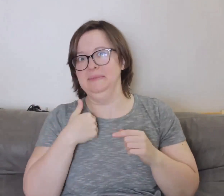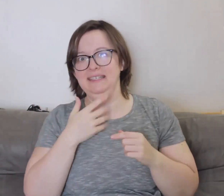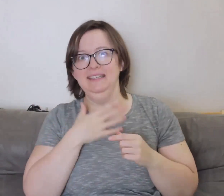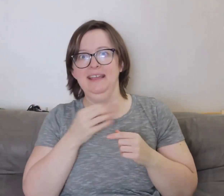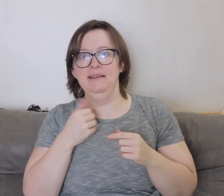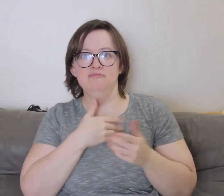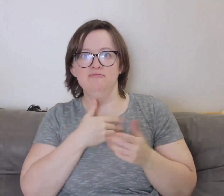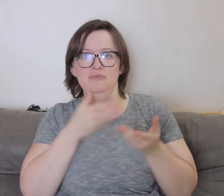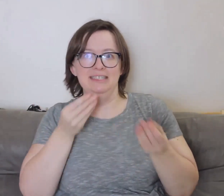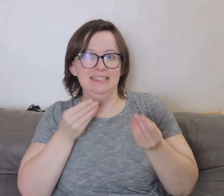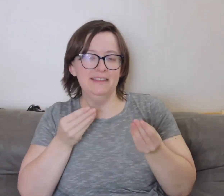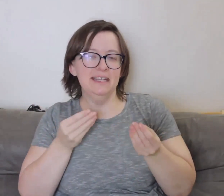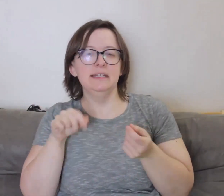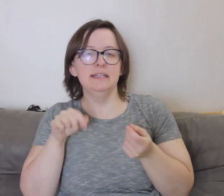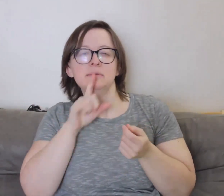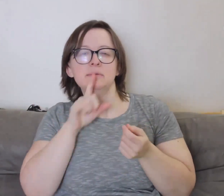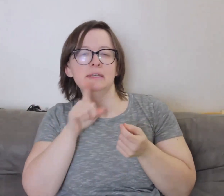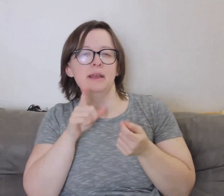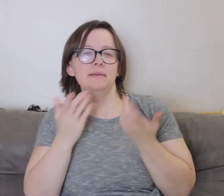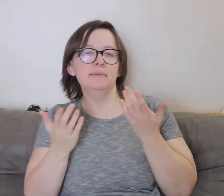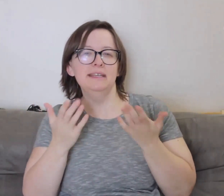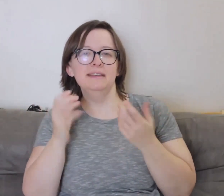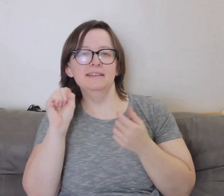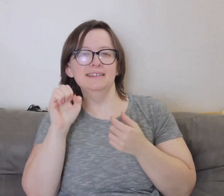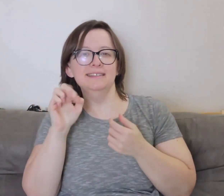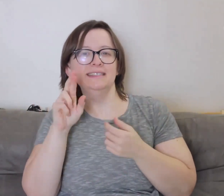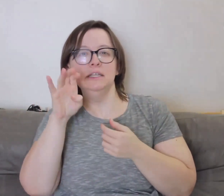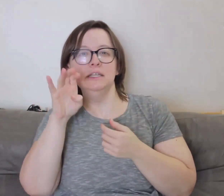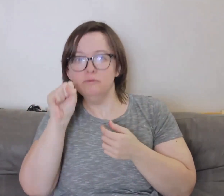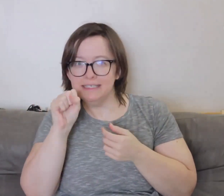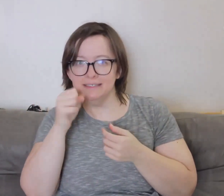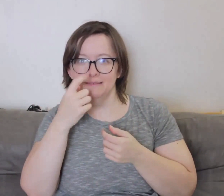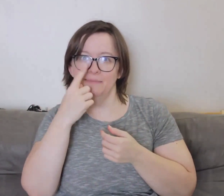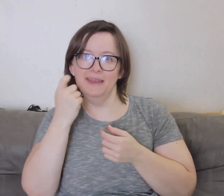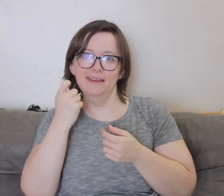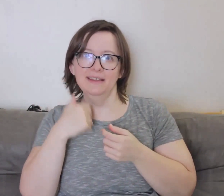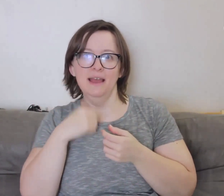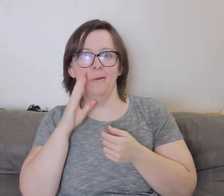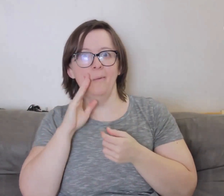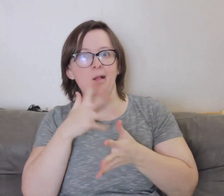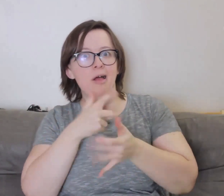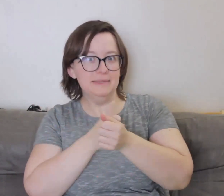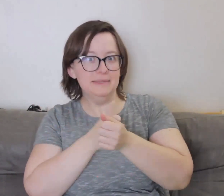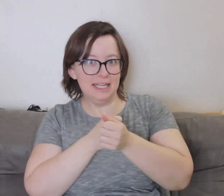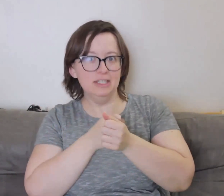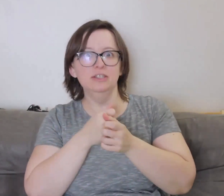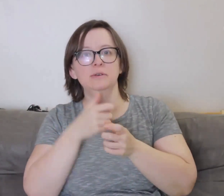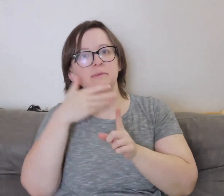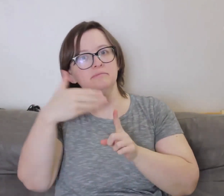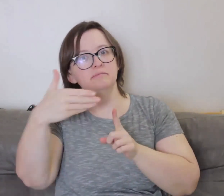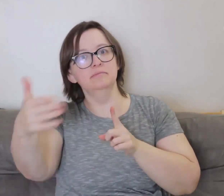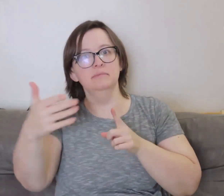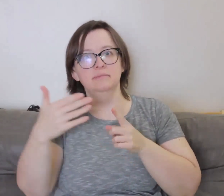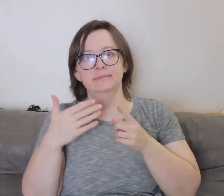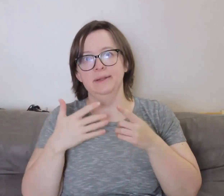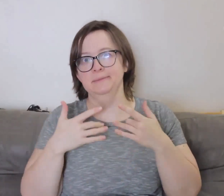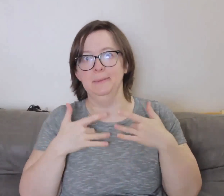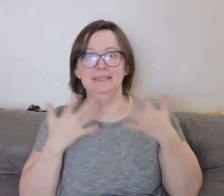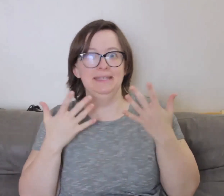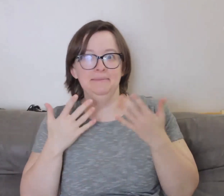well as what that diagnosis means for me and how I breastfeed. It probably will become a series